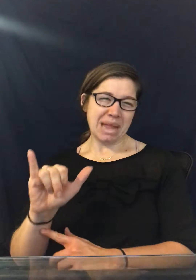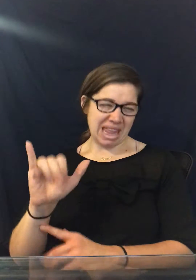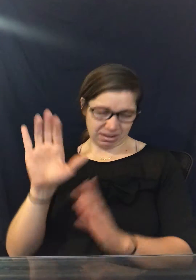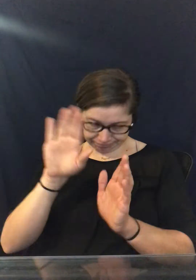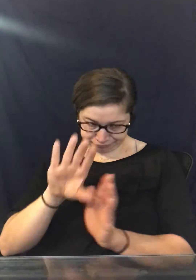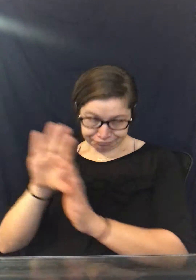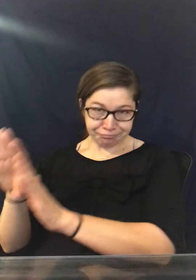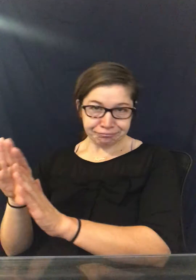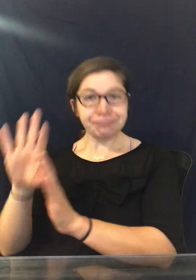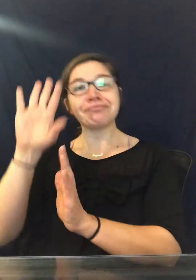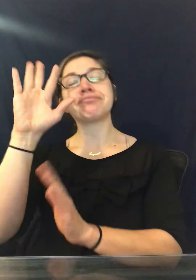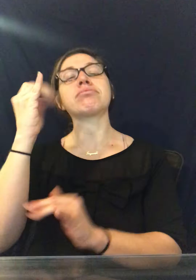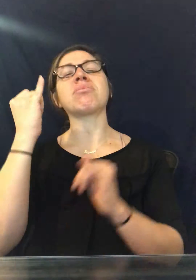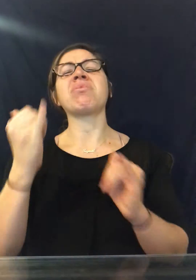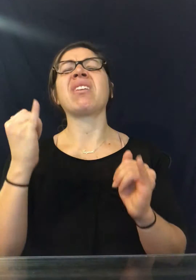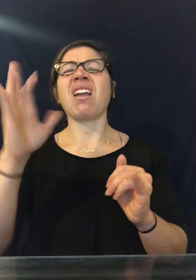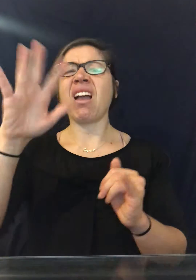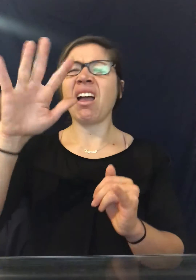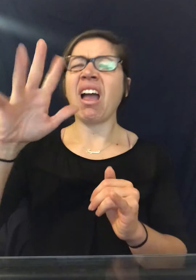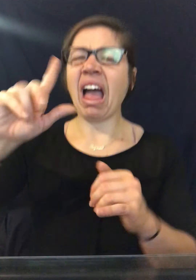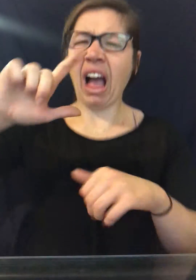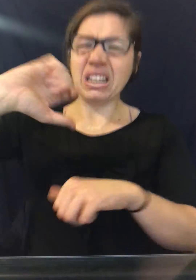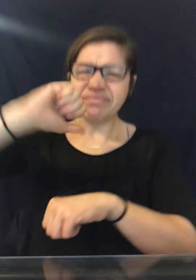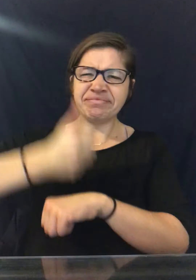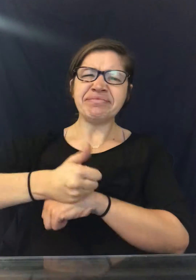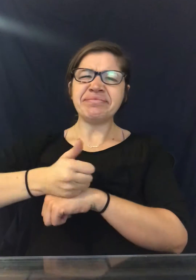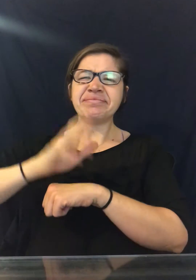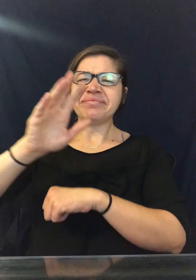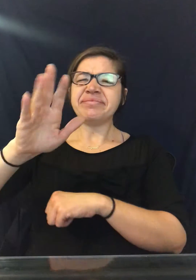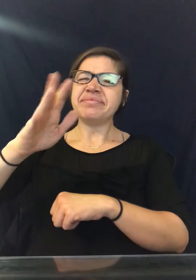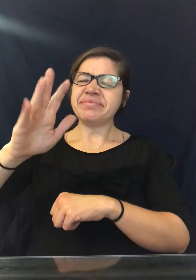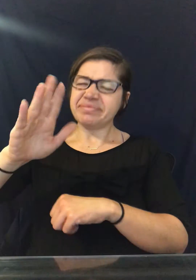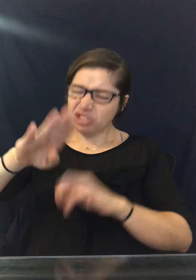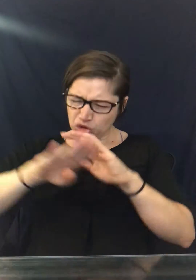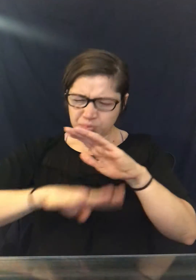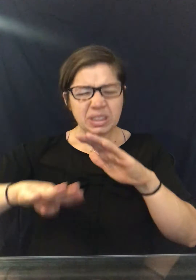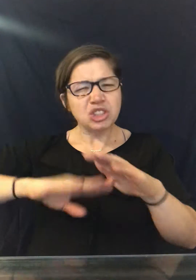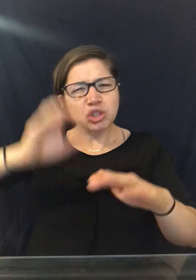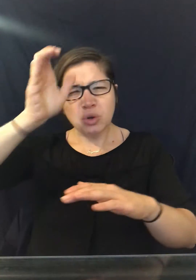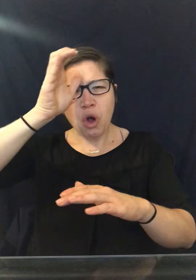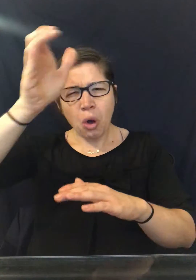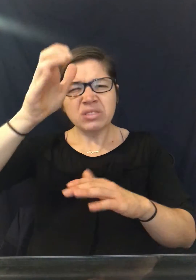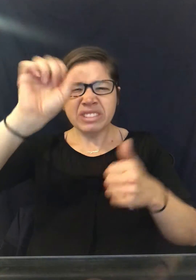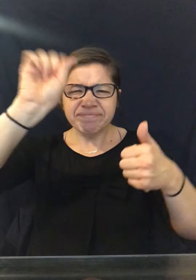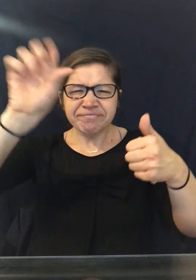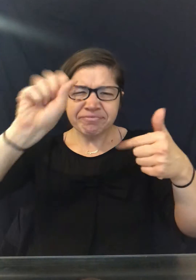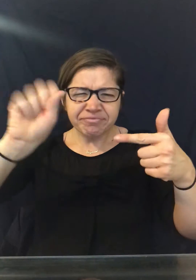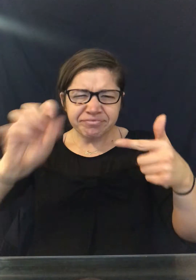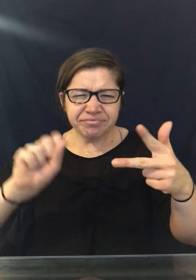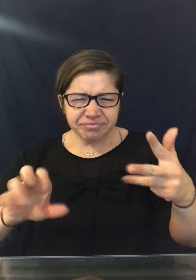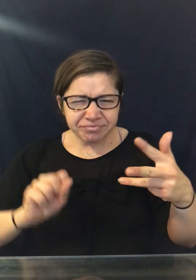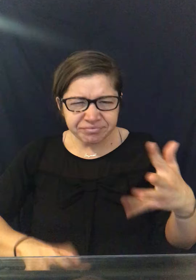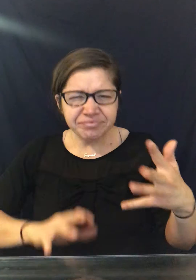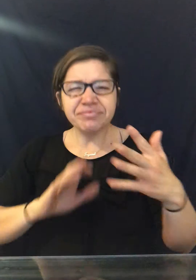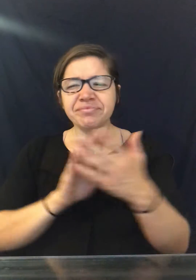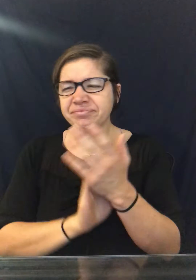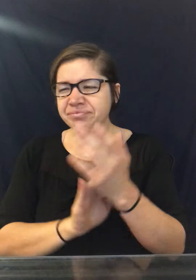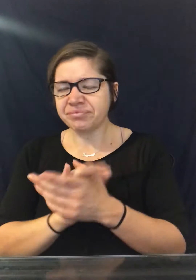Let's get some basic vocabulary out of the way. And if you're taking notes, just hit pause and write